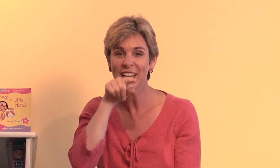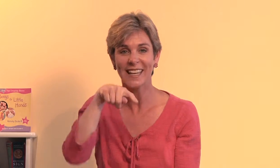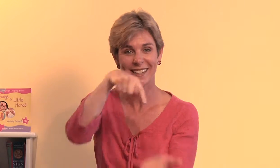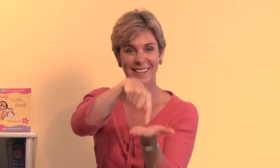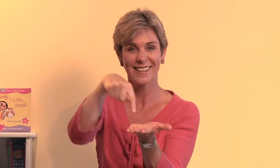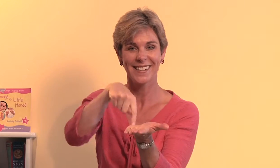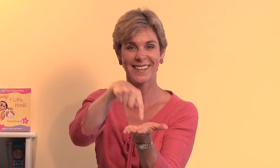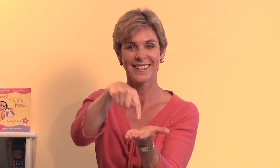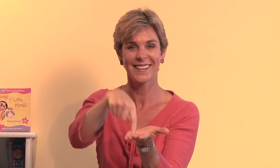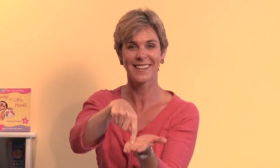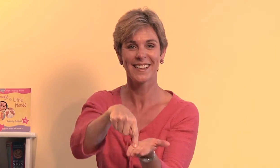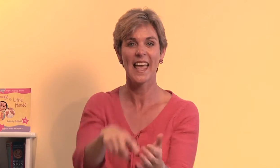Chicken.